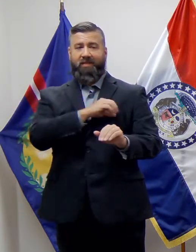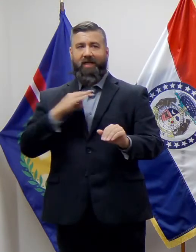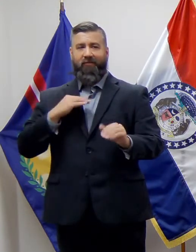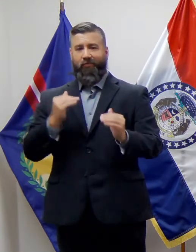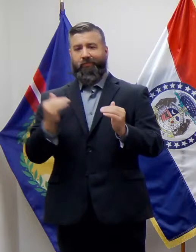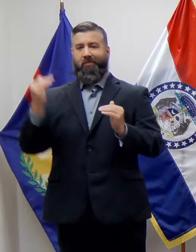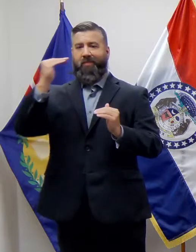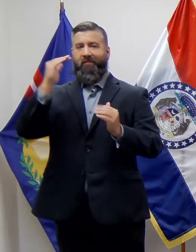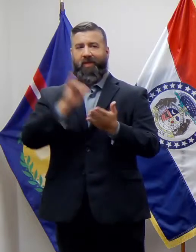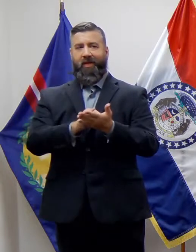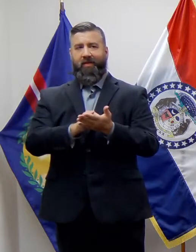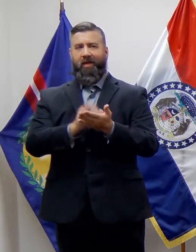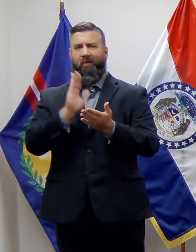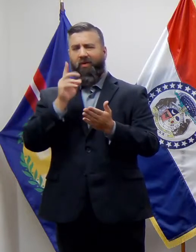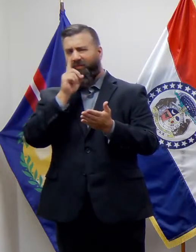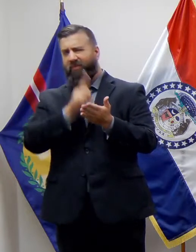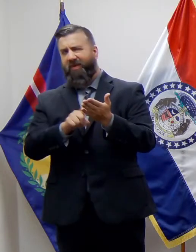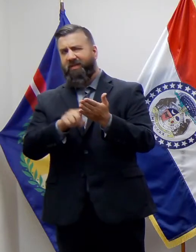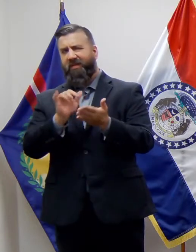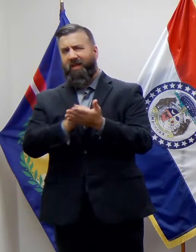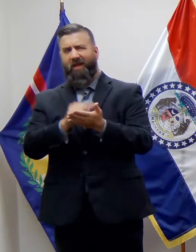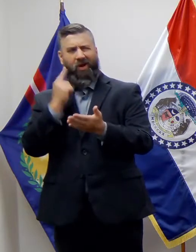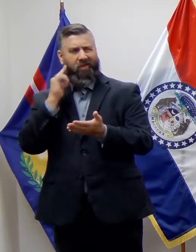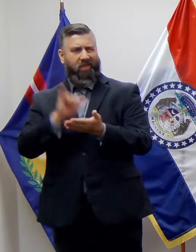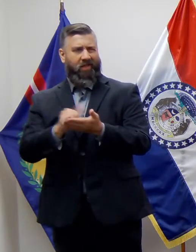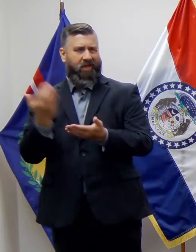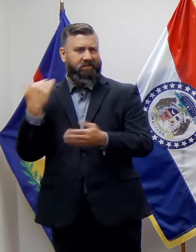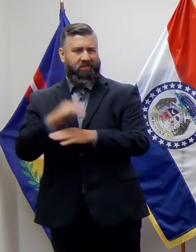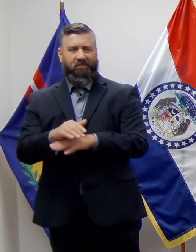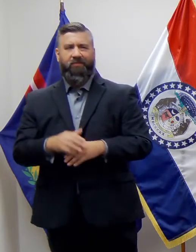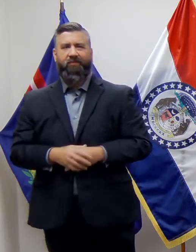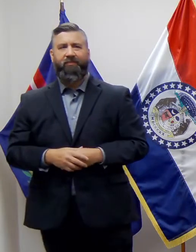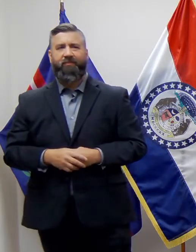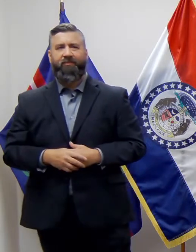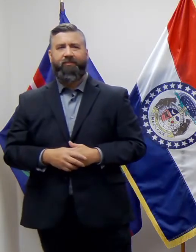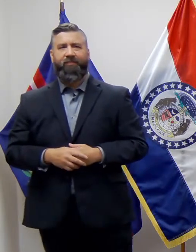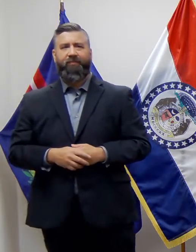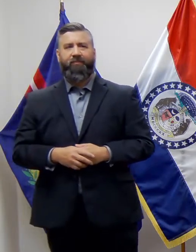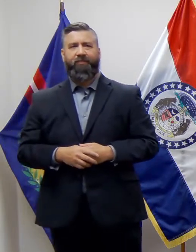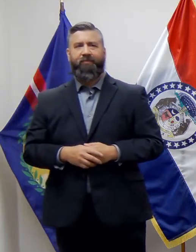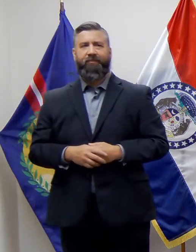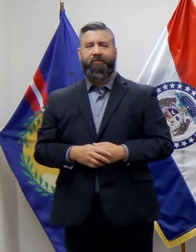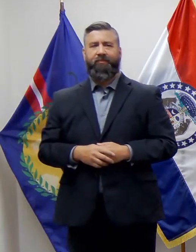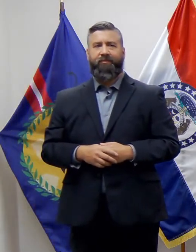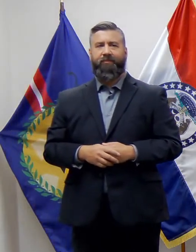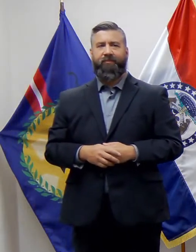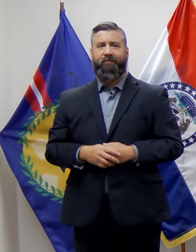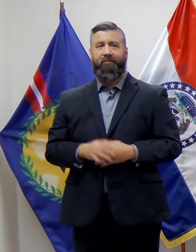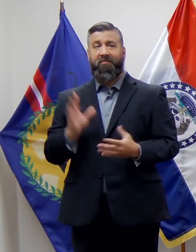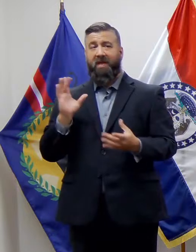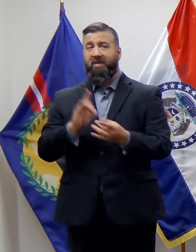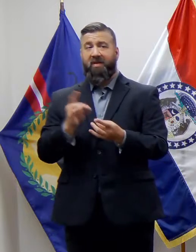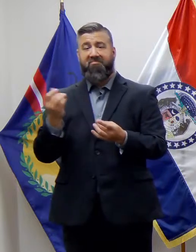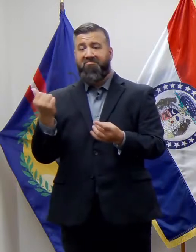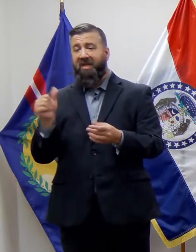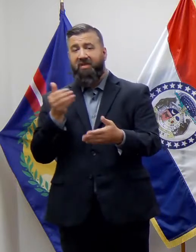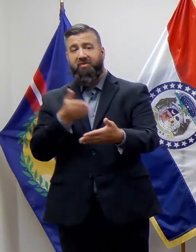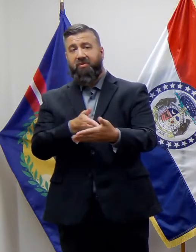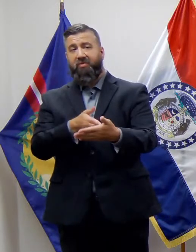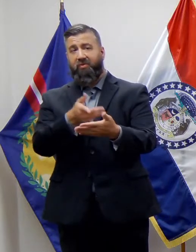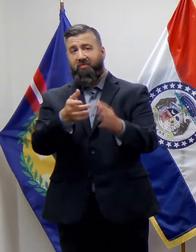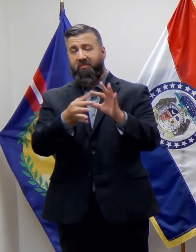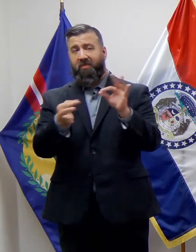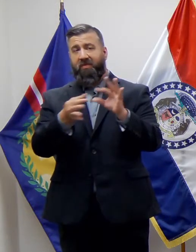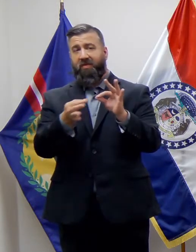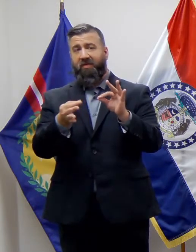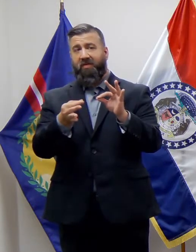that, but we'll certainly look into that. I heard that late last night. Based on the 8 previous lawsuits that you mentioned, is there a time frame that you would see